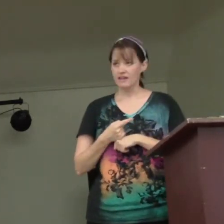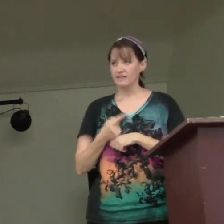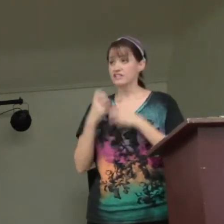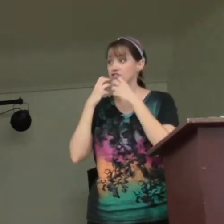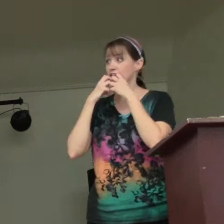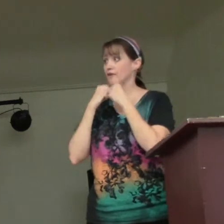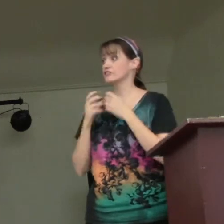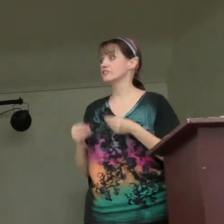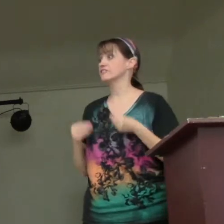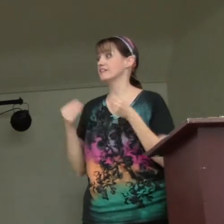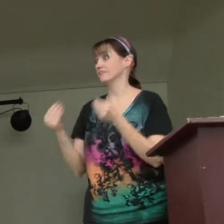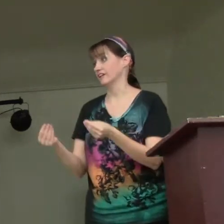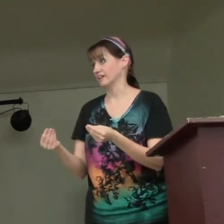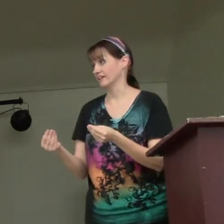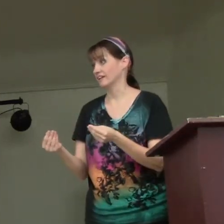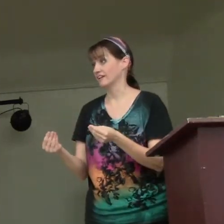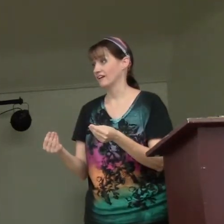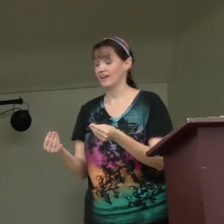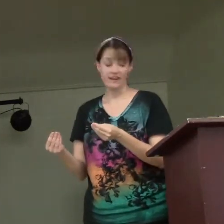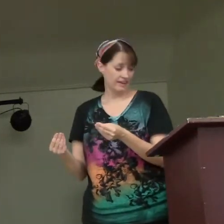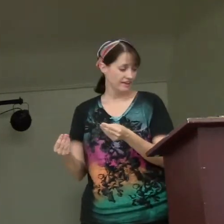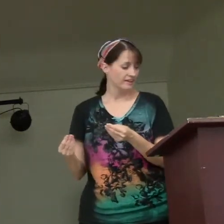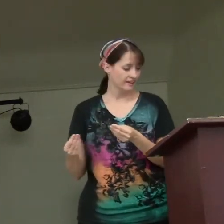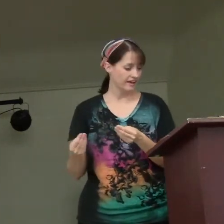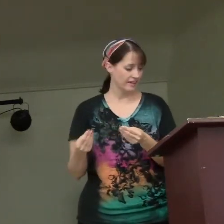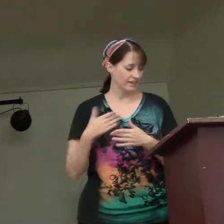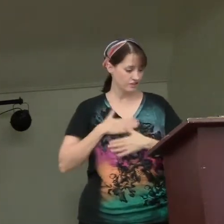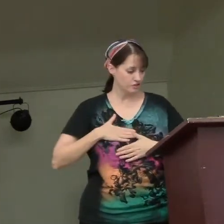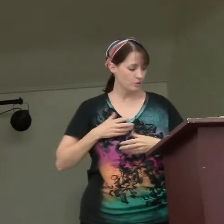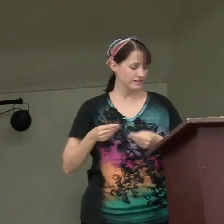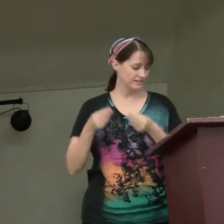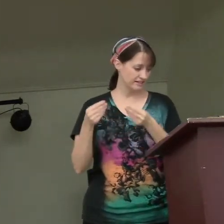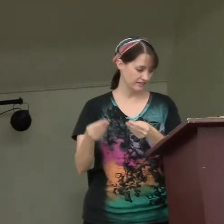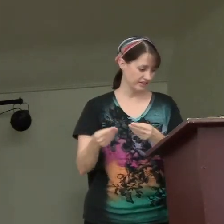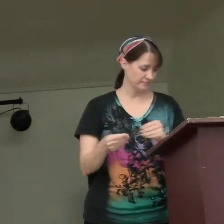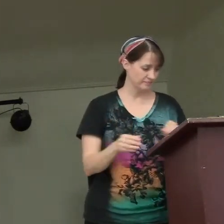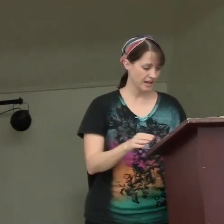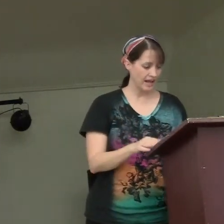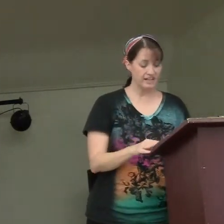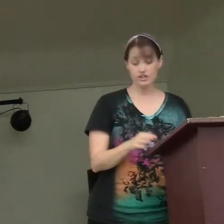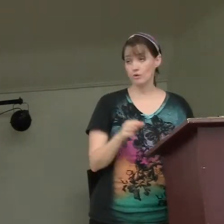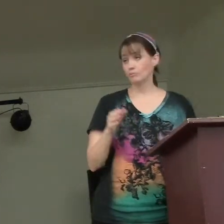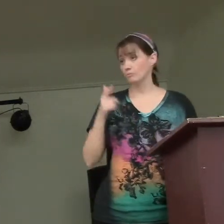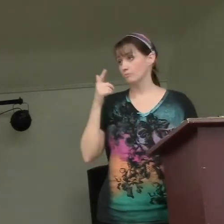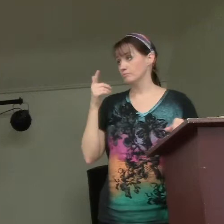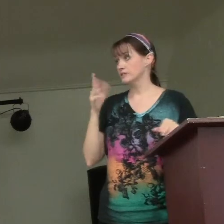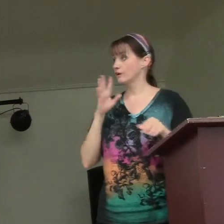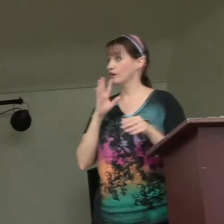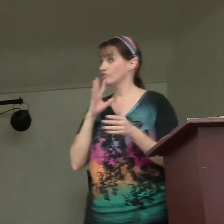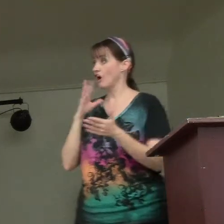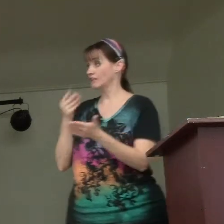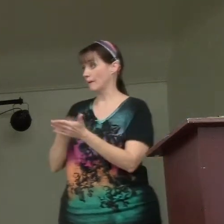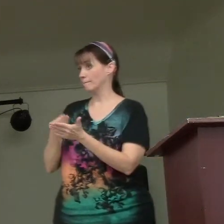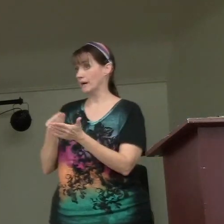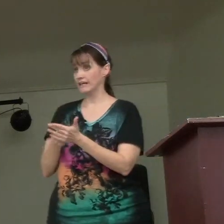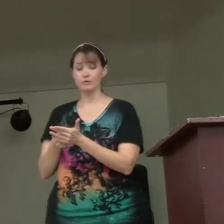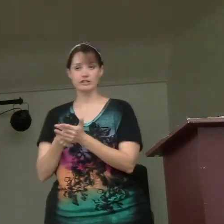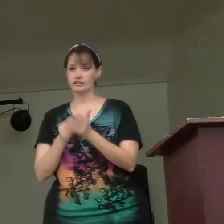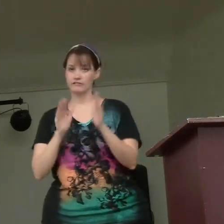that cherishes giving and that enjoys giving. And so, since we already talked about money, we're just going to